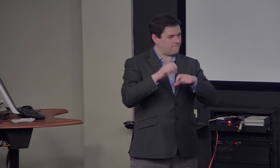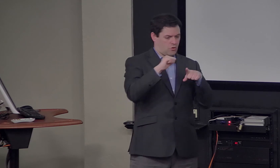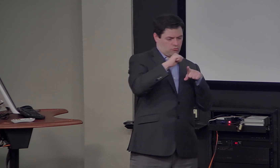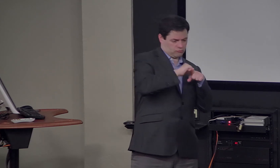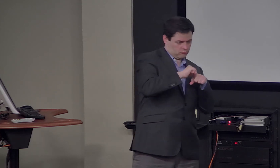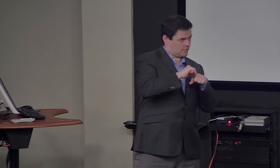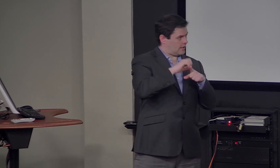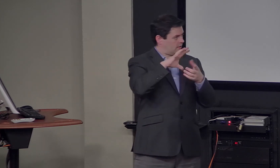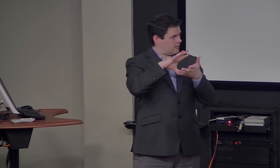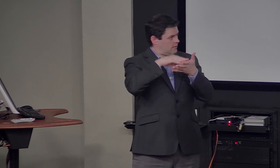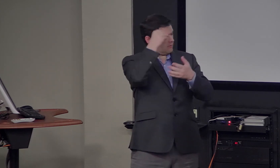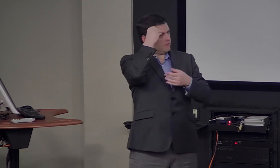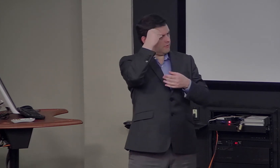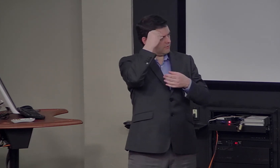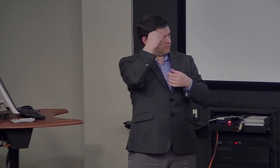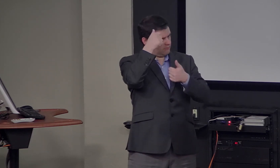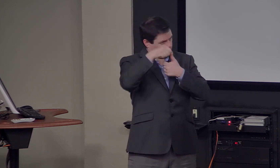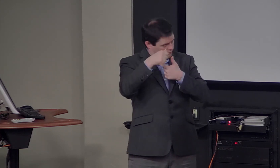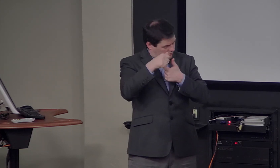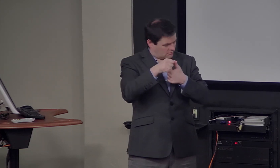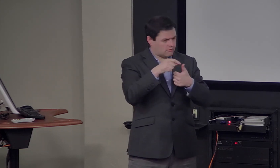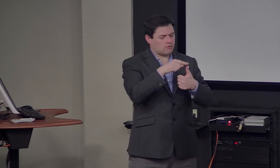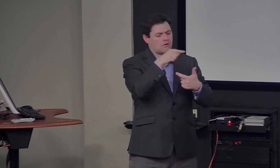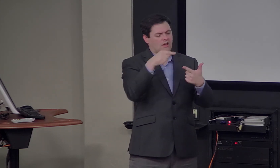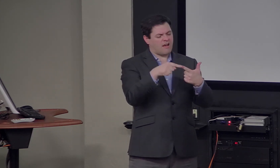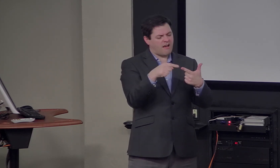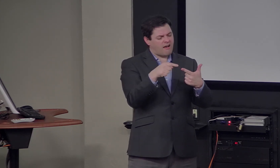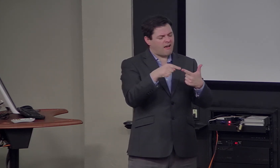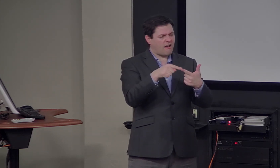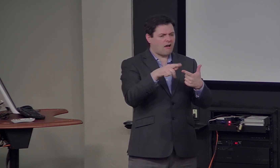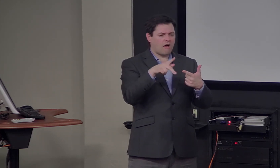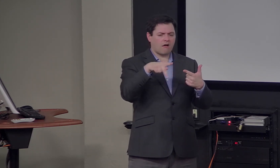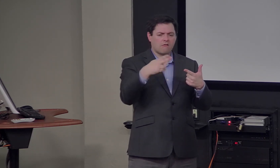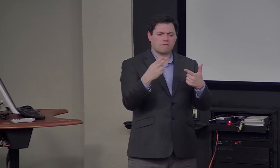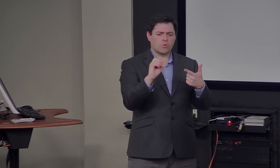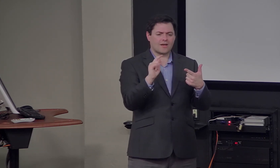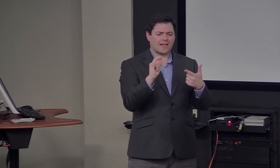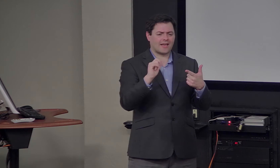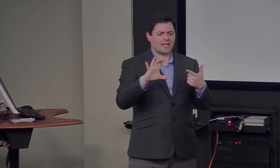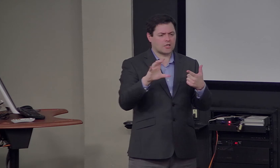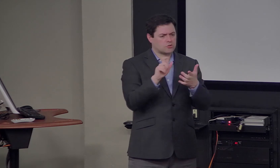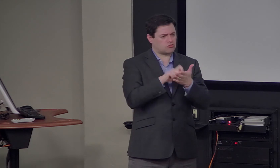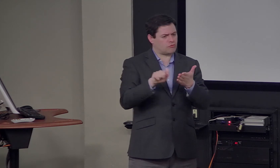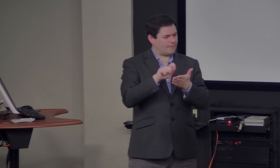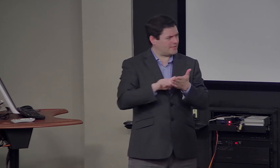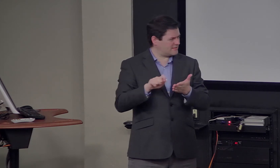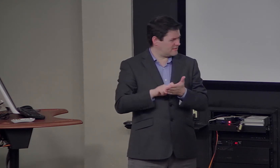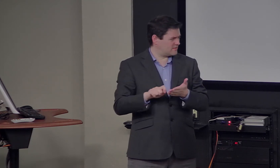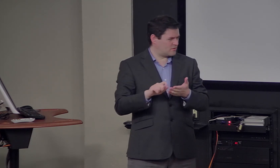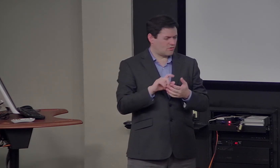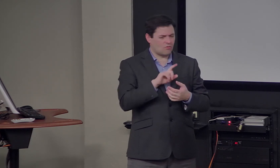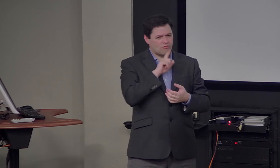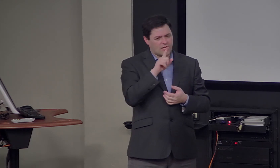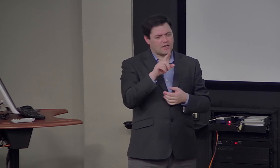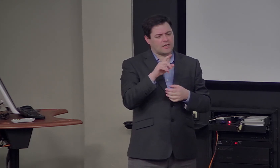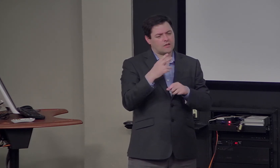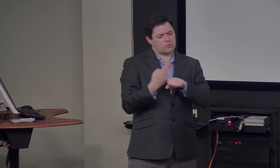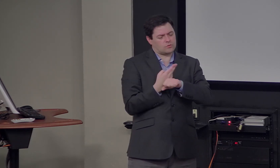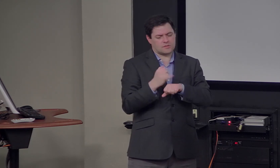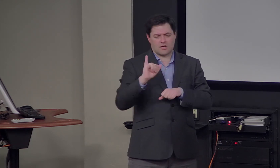sounds. So they allow time for rehearsal and memory and training. There's also phonetic writing portion of